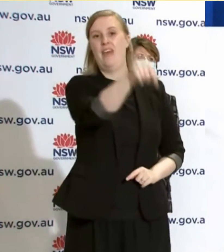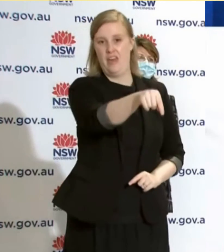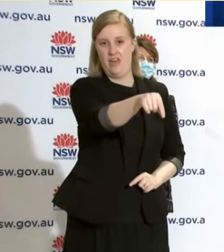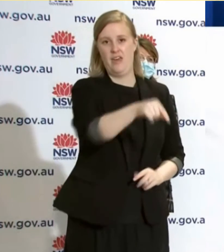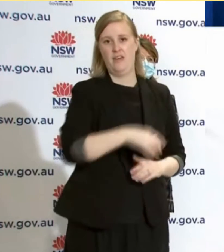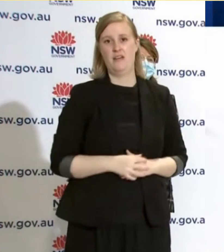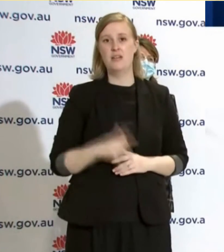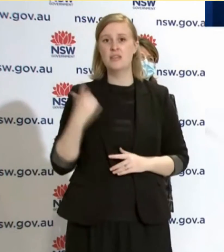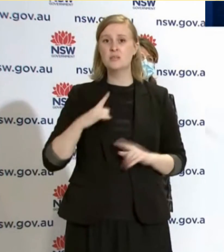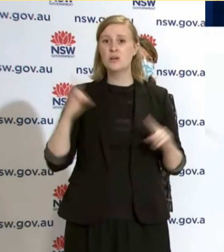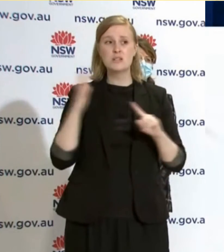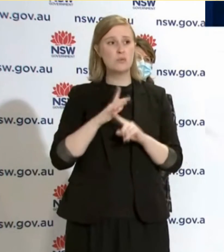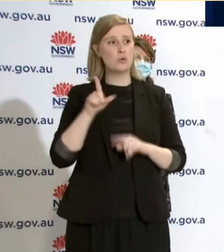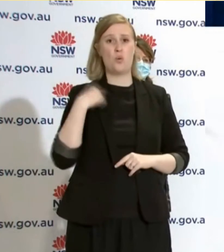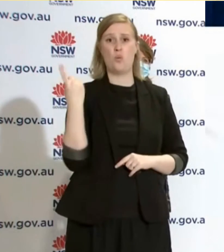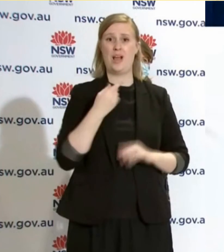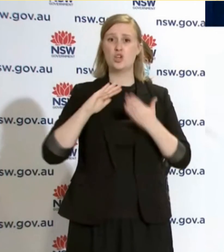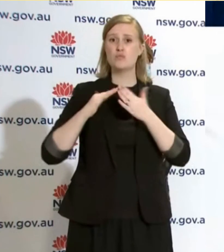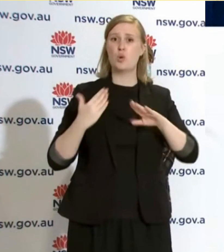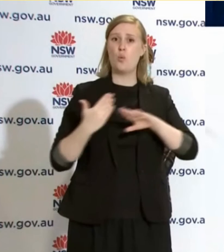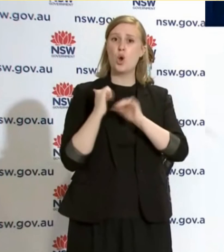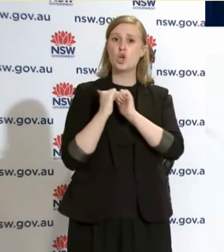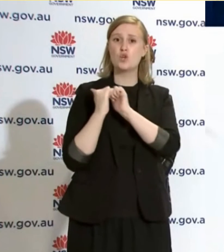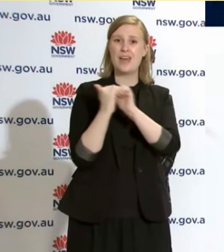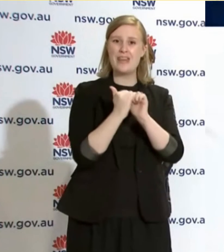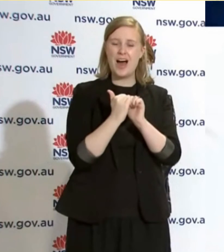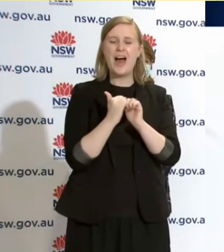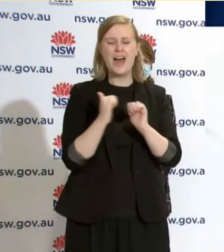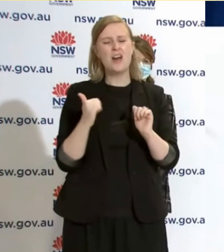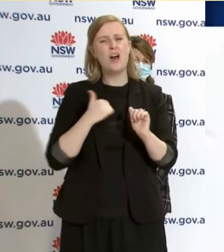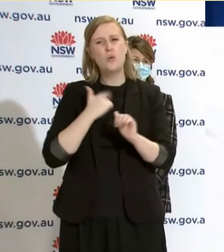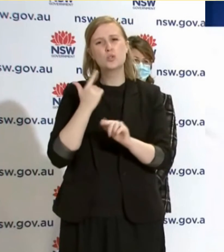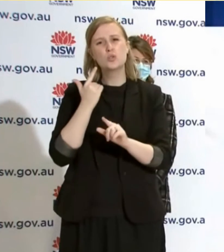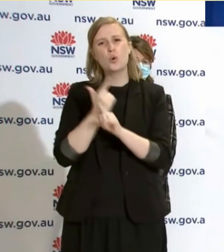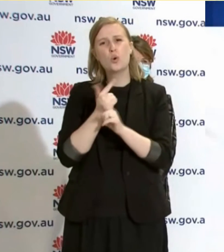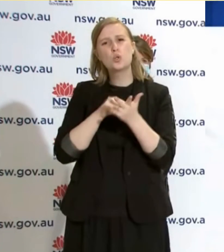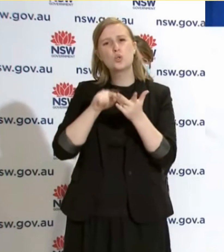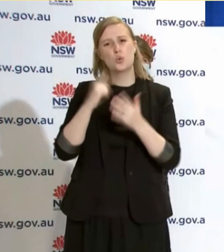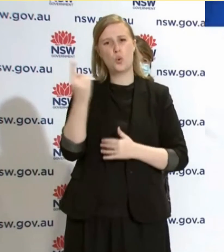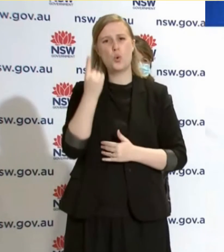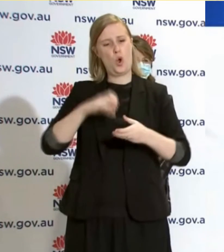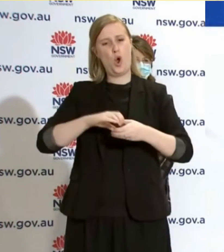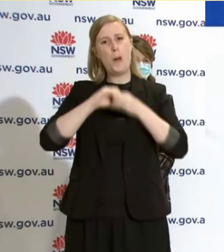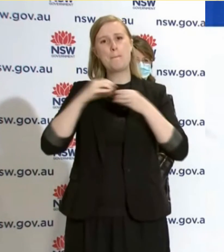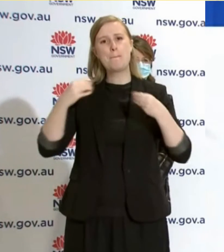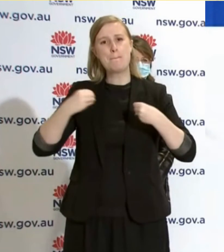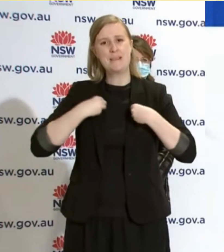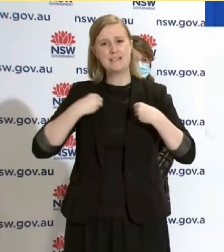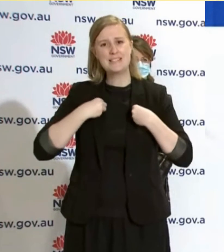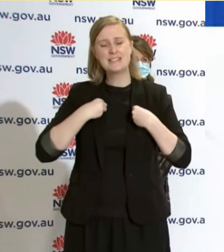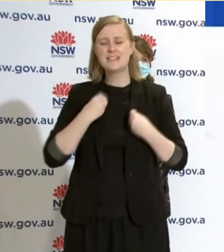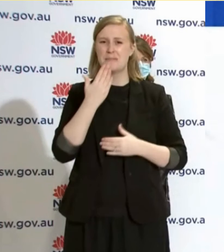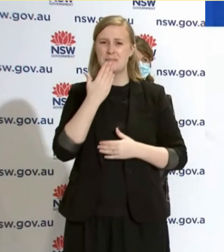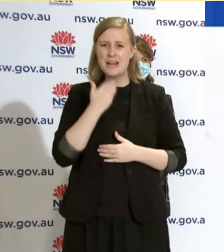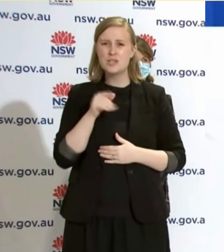community. And can I also just say business? I'm really asking business to step up. You know, please don't have those